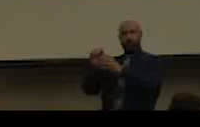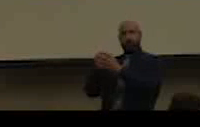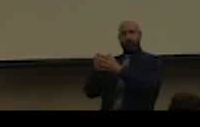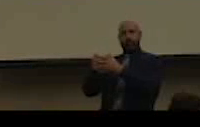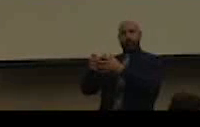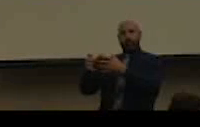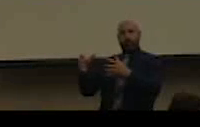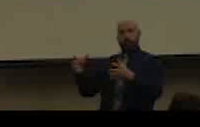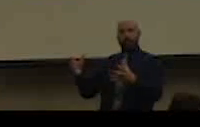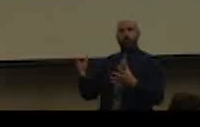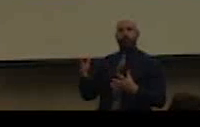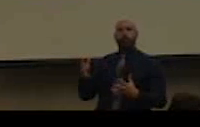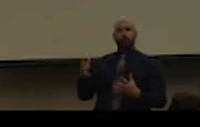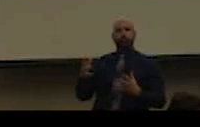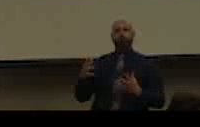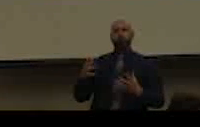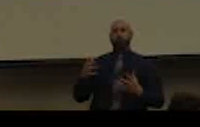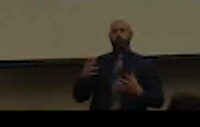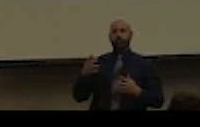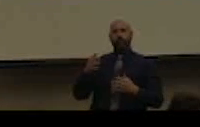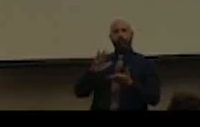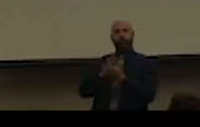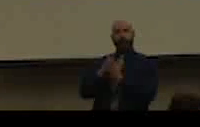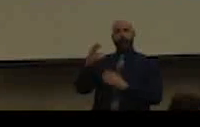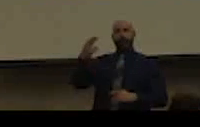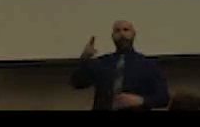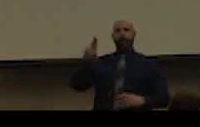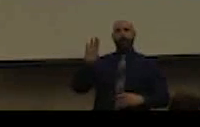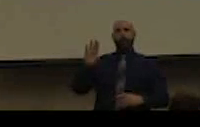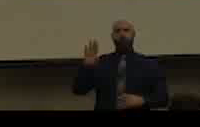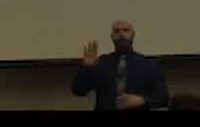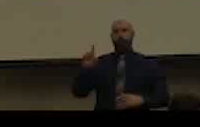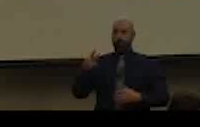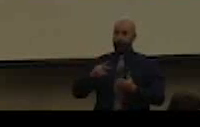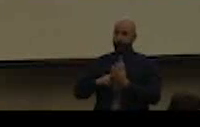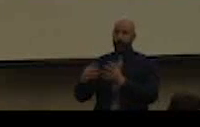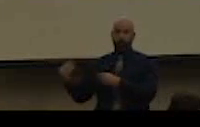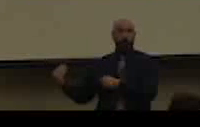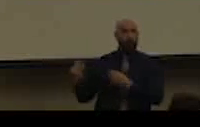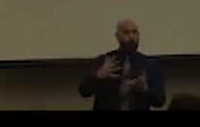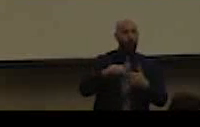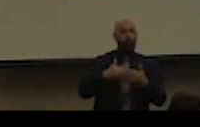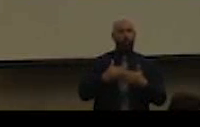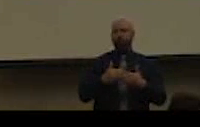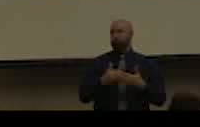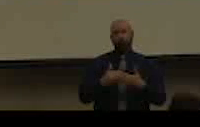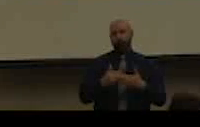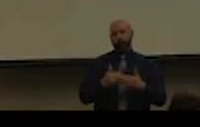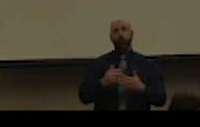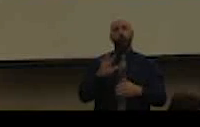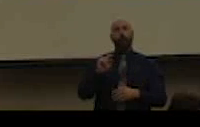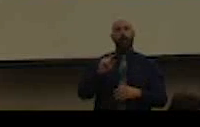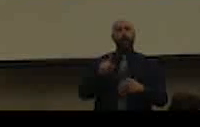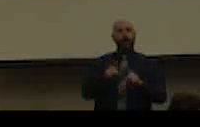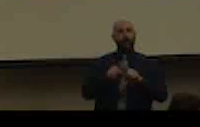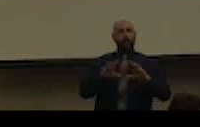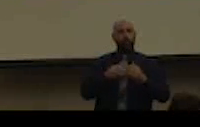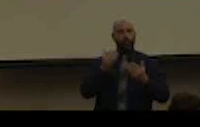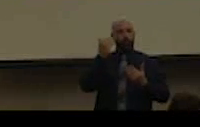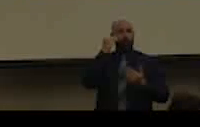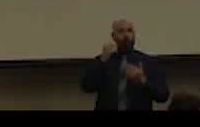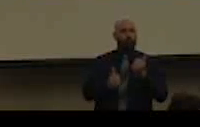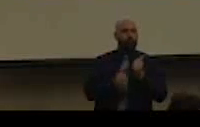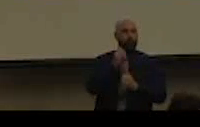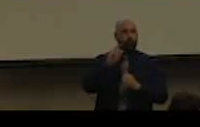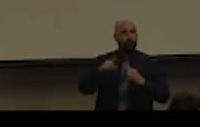have them be a hub for that? That doesn't mean they need to be the deliverers of all of that, but as the group that knows the most about what exists to